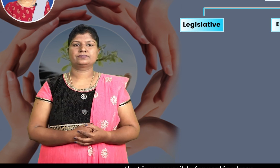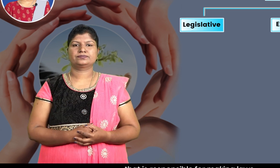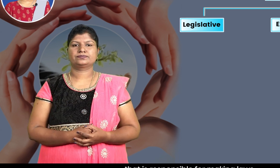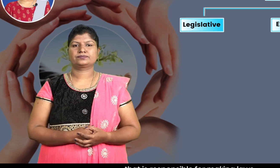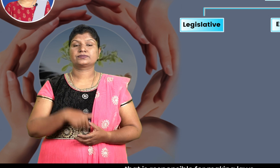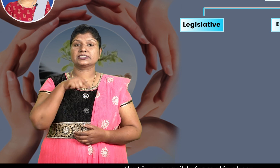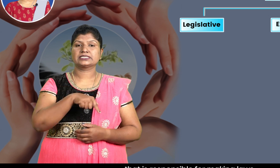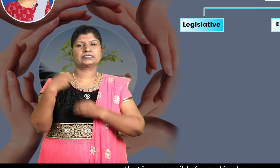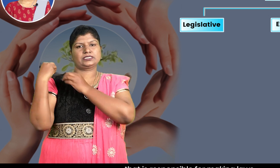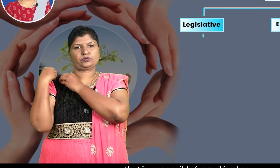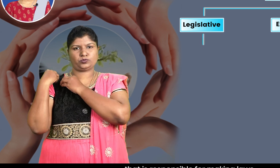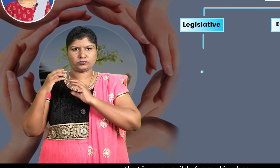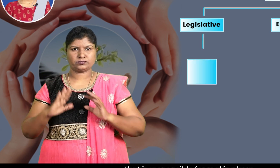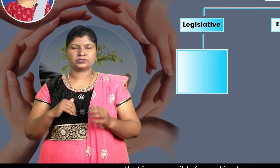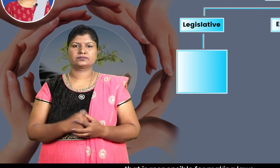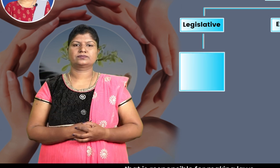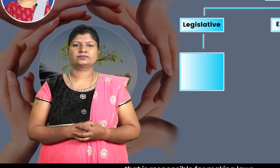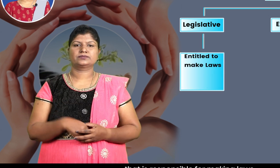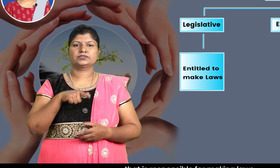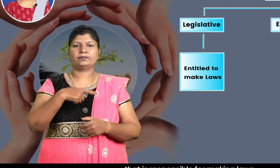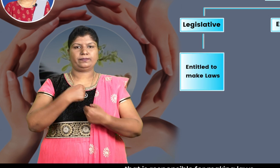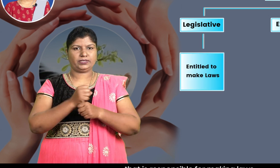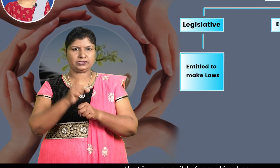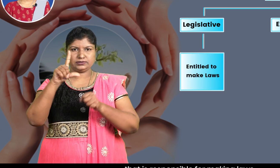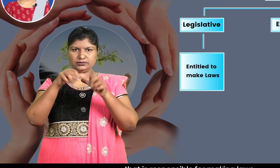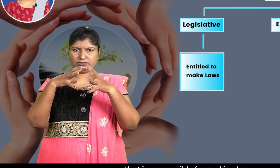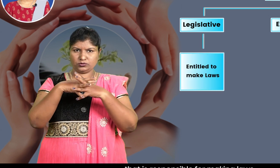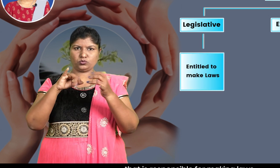that is responsible for making laws.